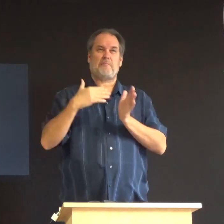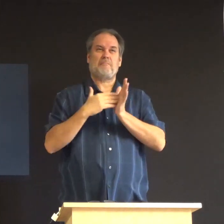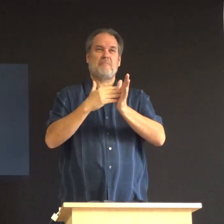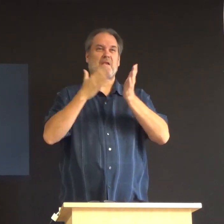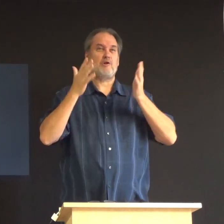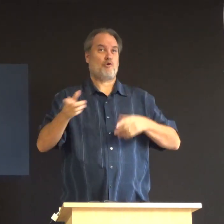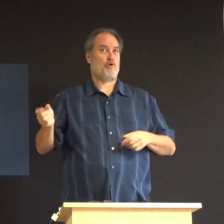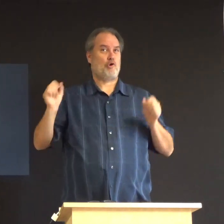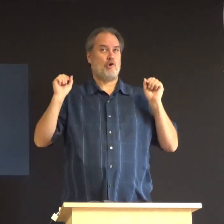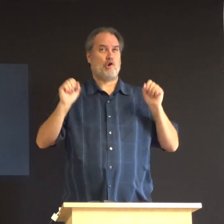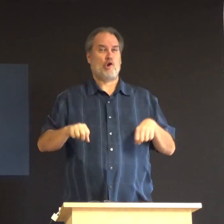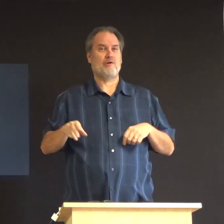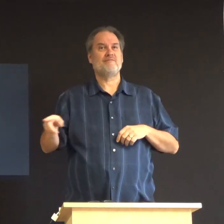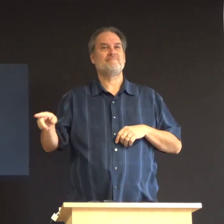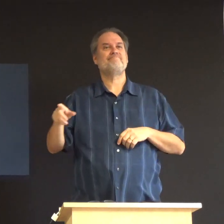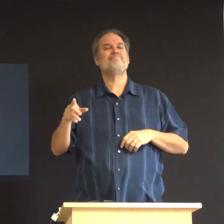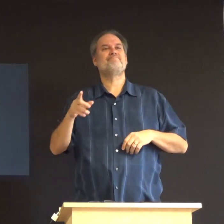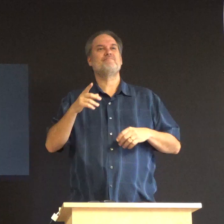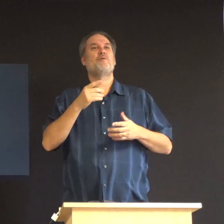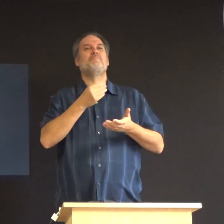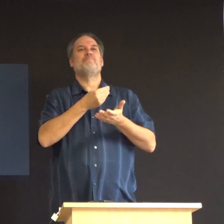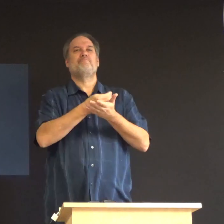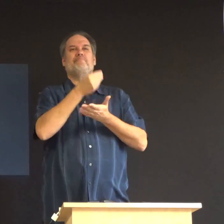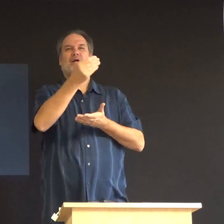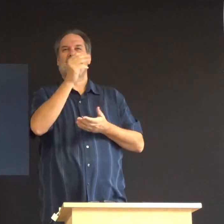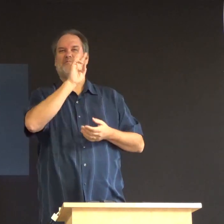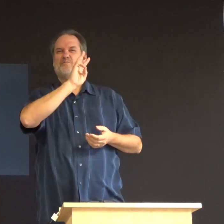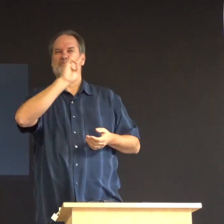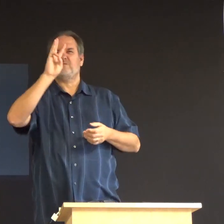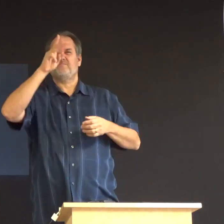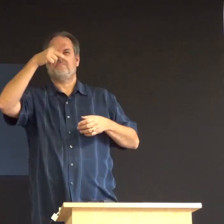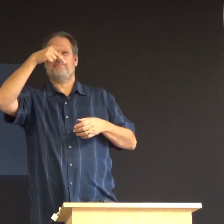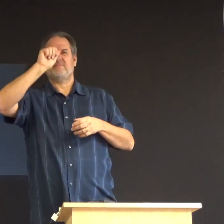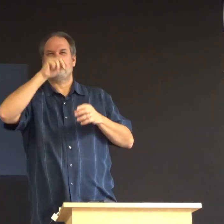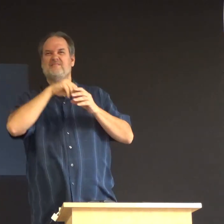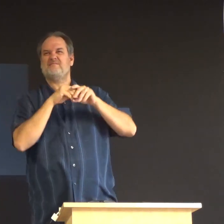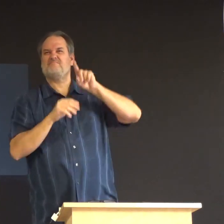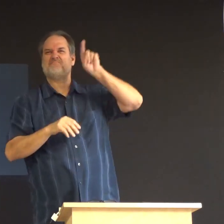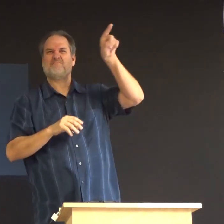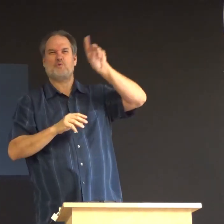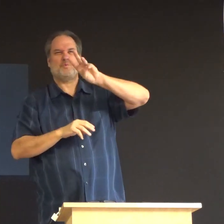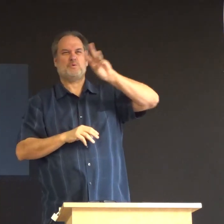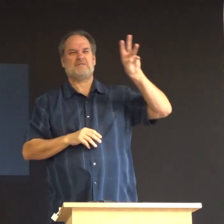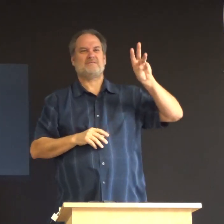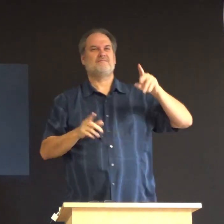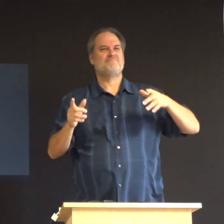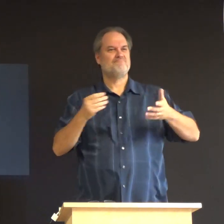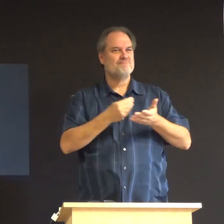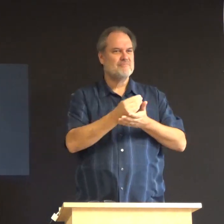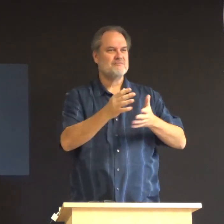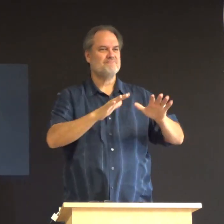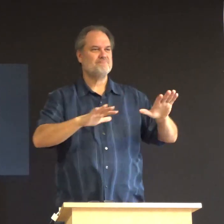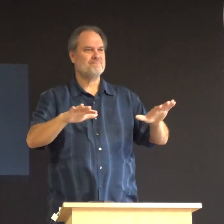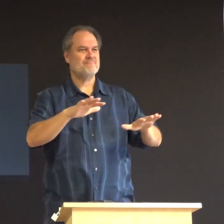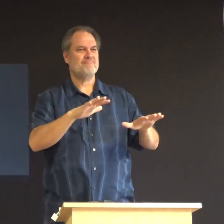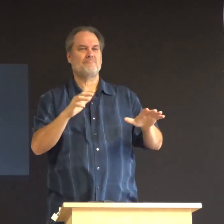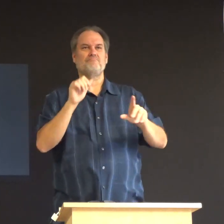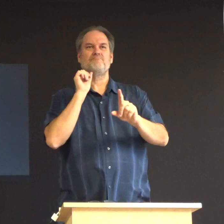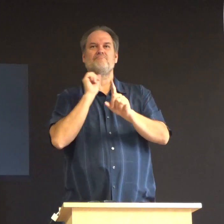He could have been a millionaire, he could have been very wealthy. In West Pennsylvania, he